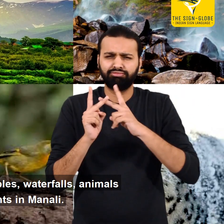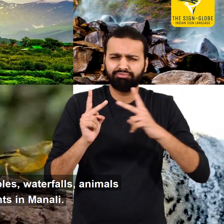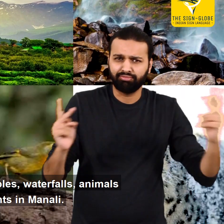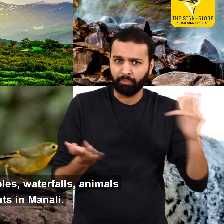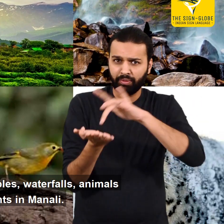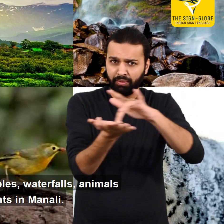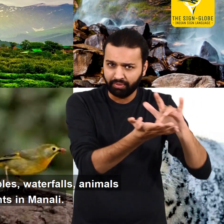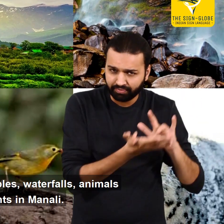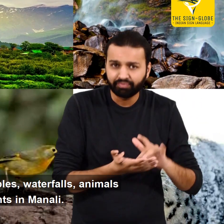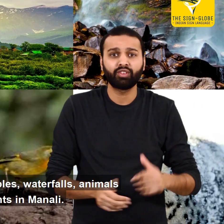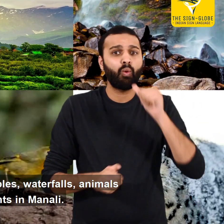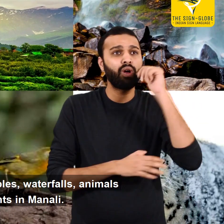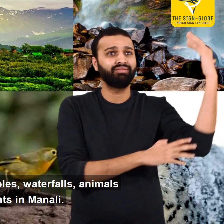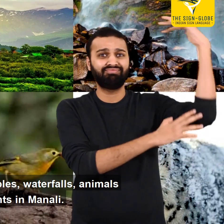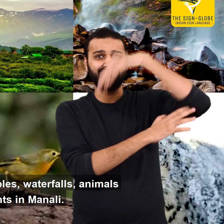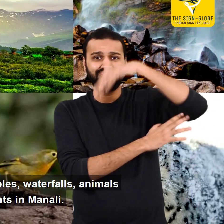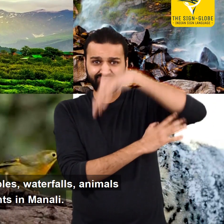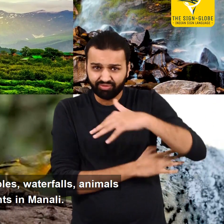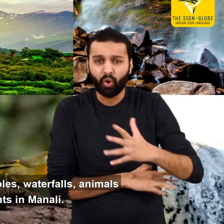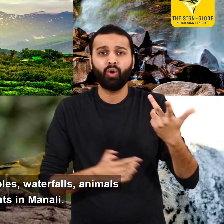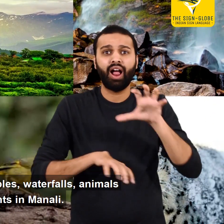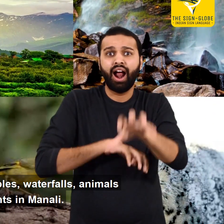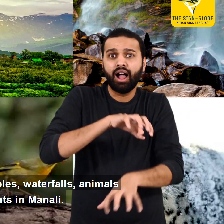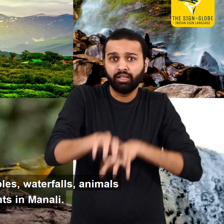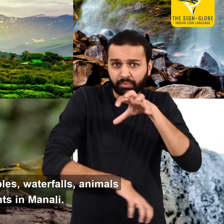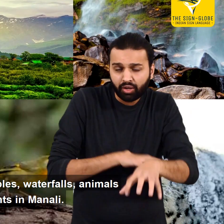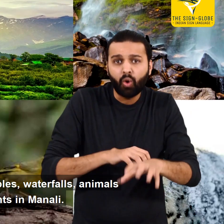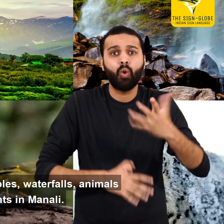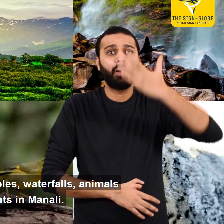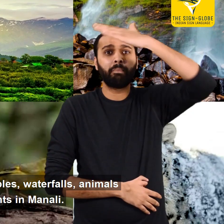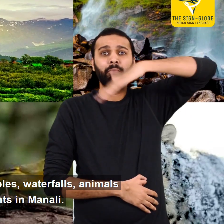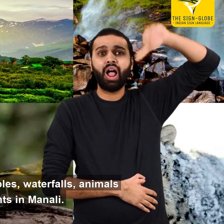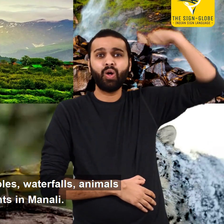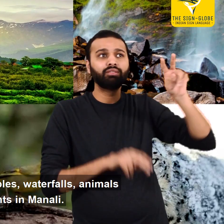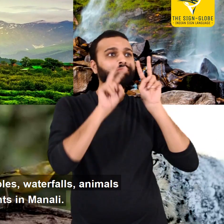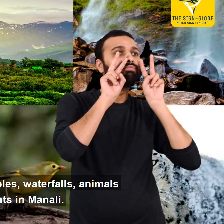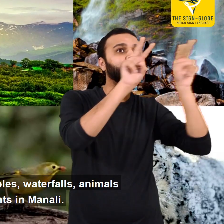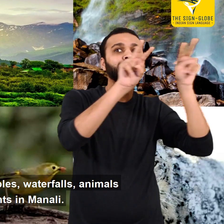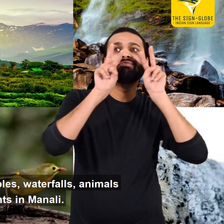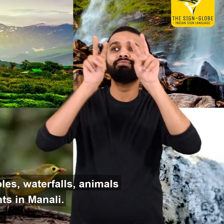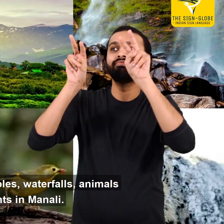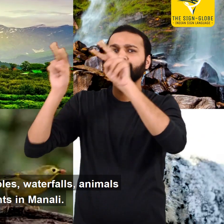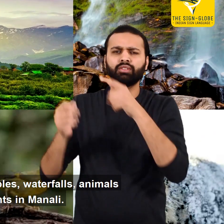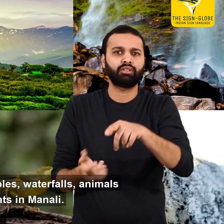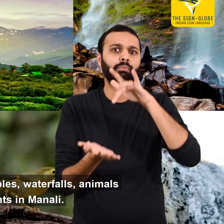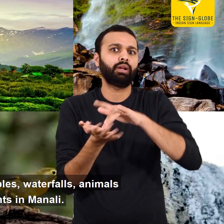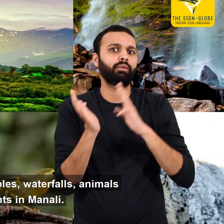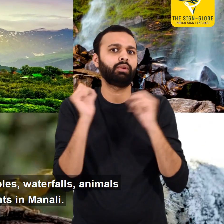There are different temples, waterfalls, animals, and viewpoints in Manali.